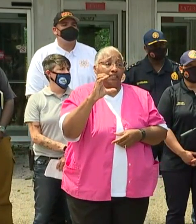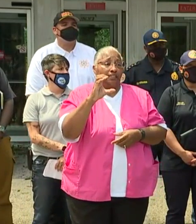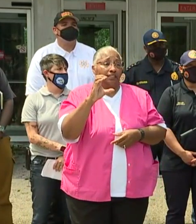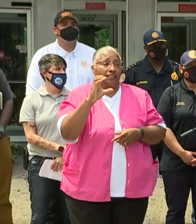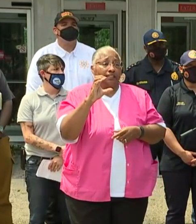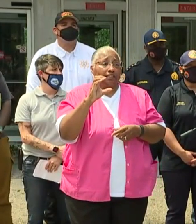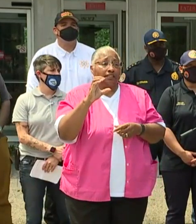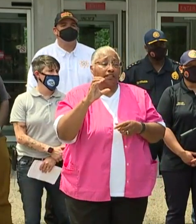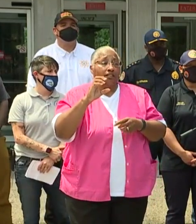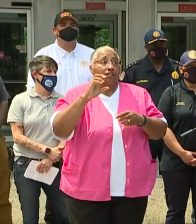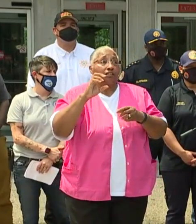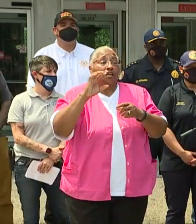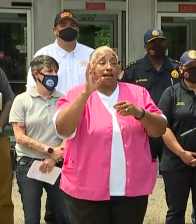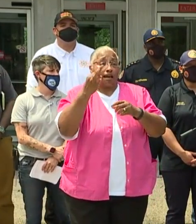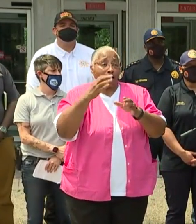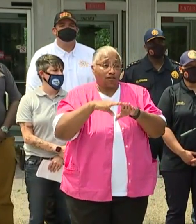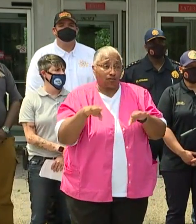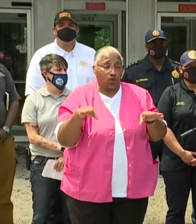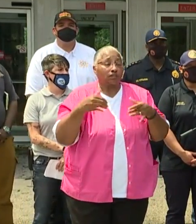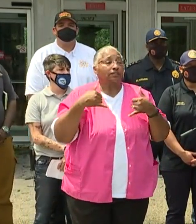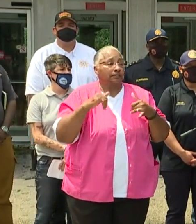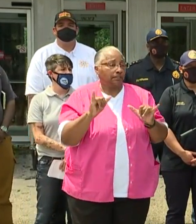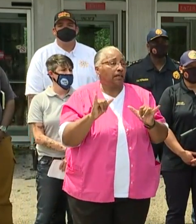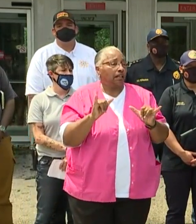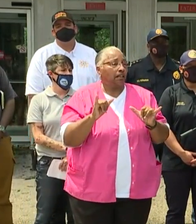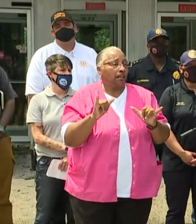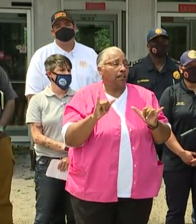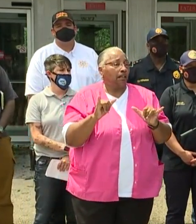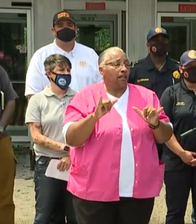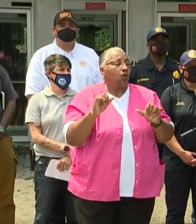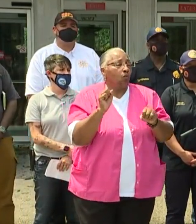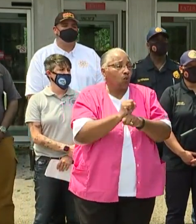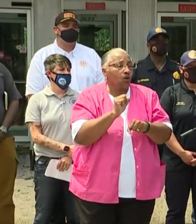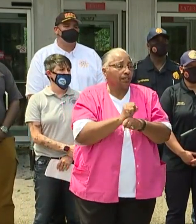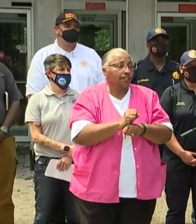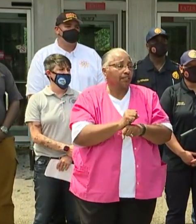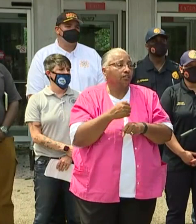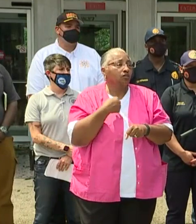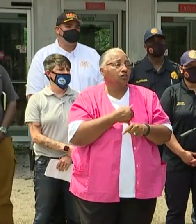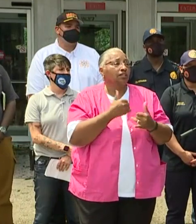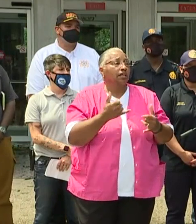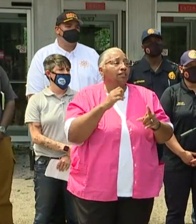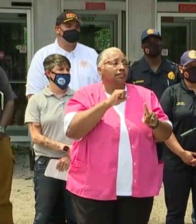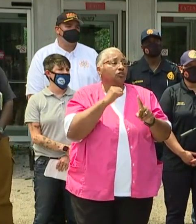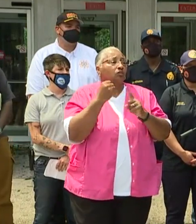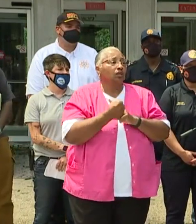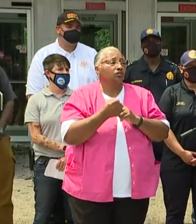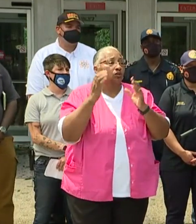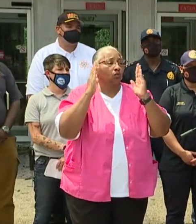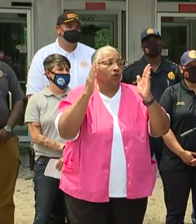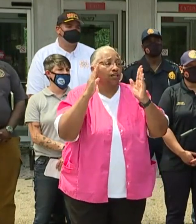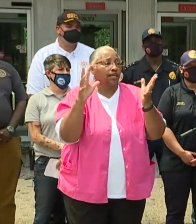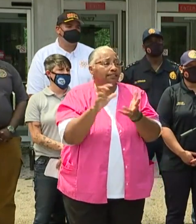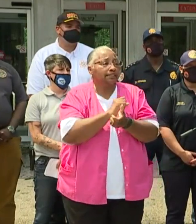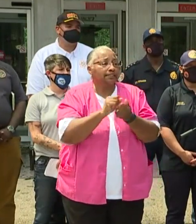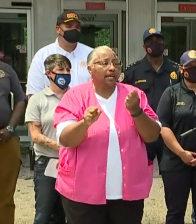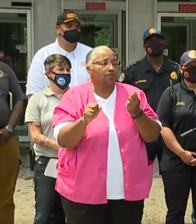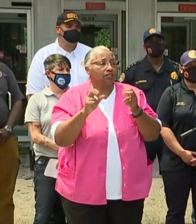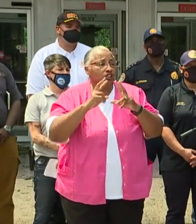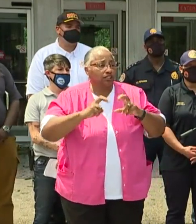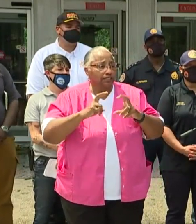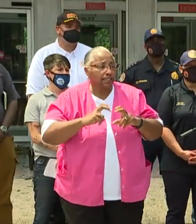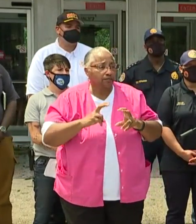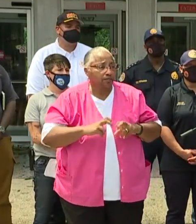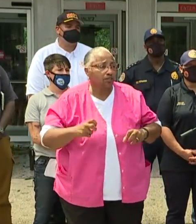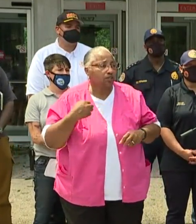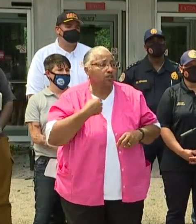still activated. Everybody's still up there. We're really transitioning into this kind of situational awareness and damage assessment. We're trying